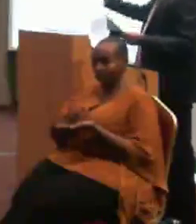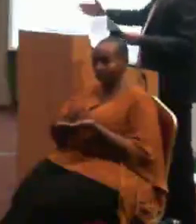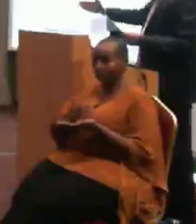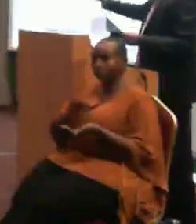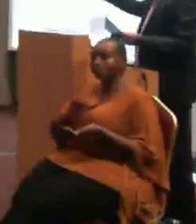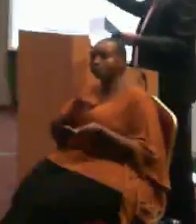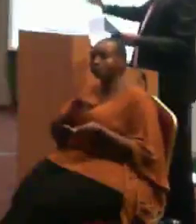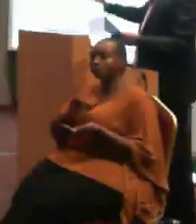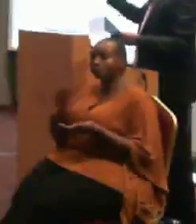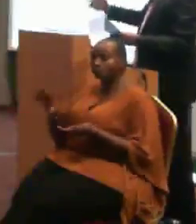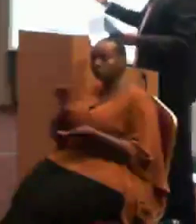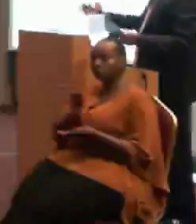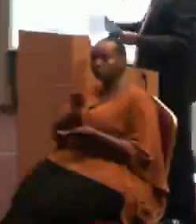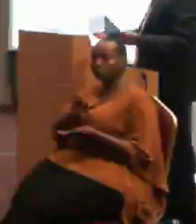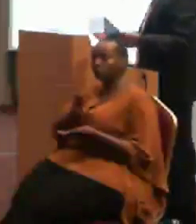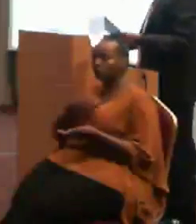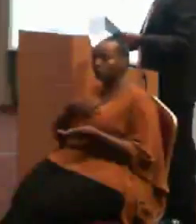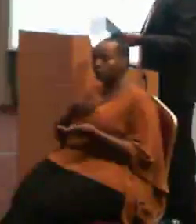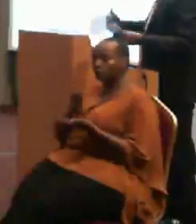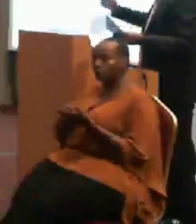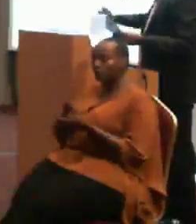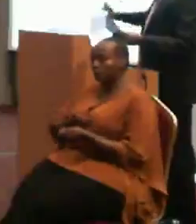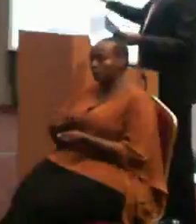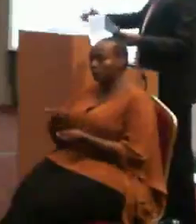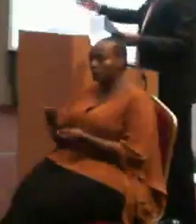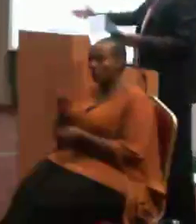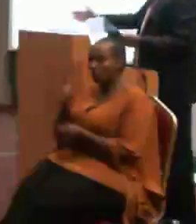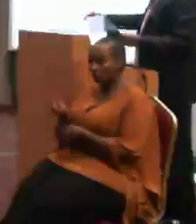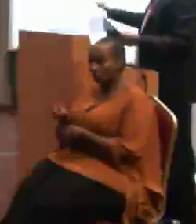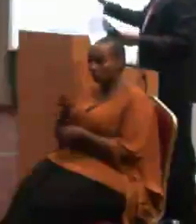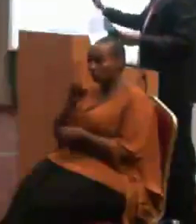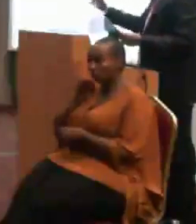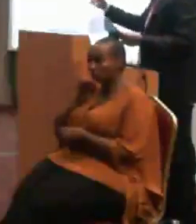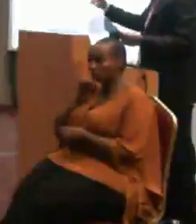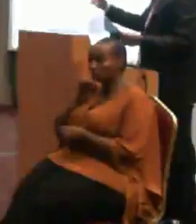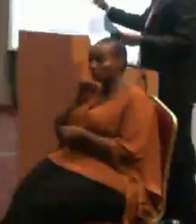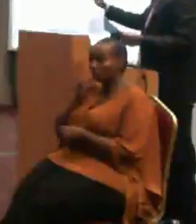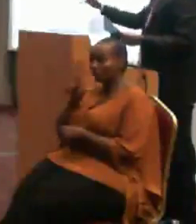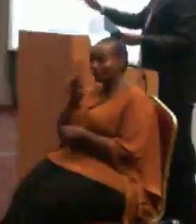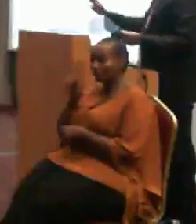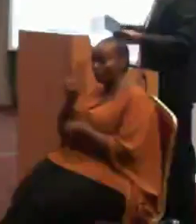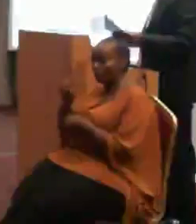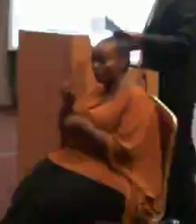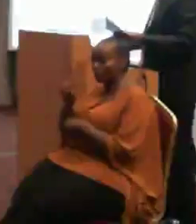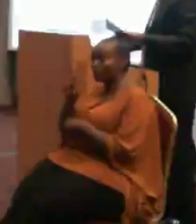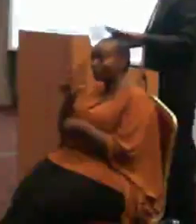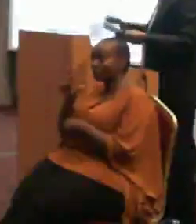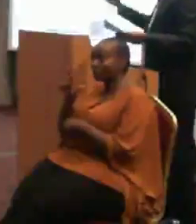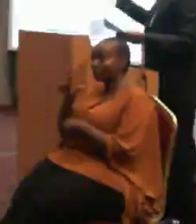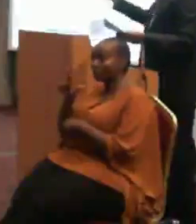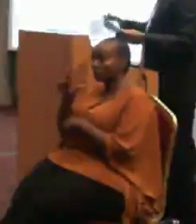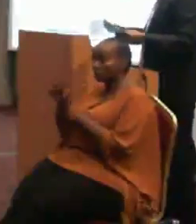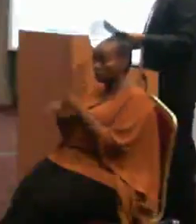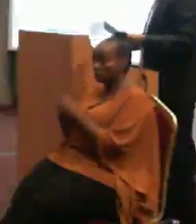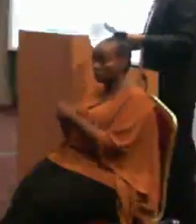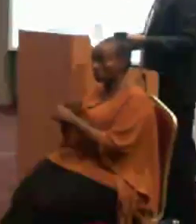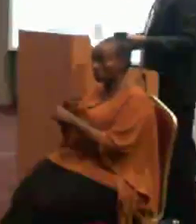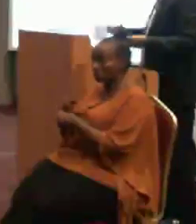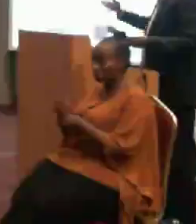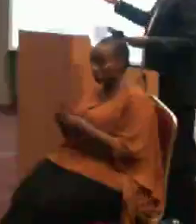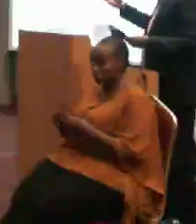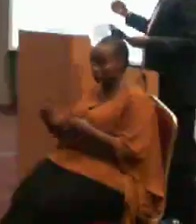you had to repay all of Eskom's debt, you will have to repay within 7 years. That's the point that I made. So that's the average life. And then also linked